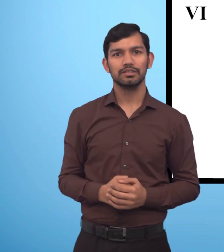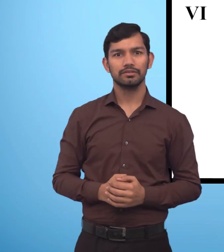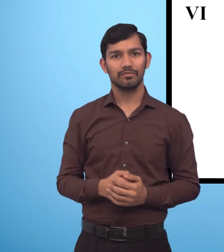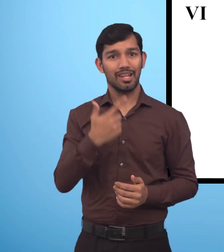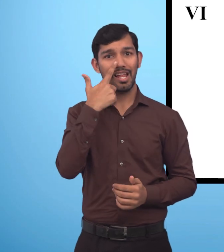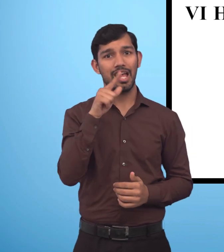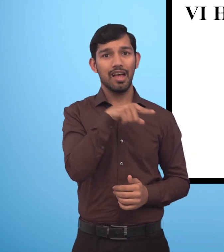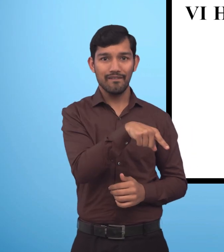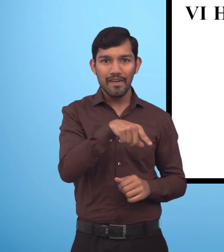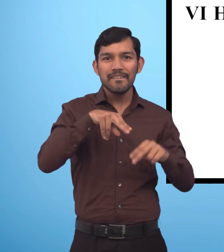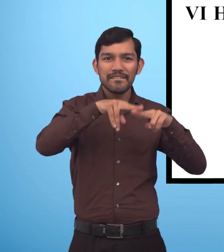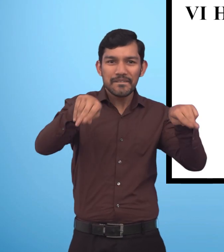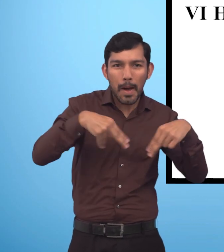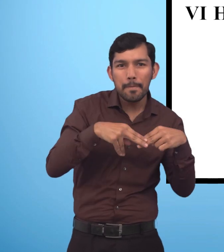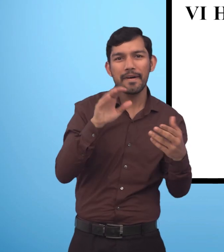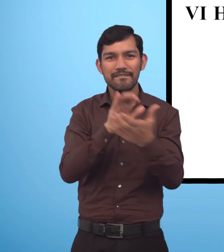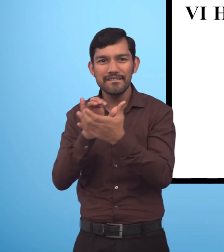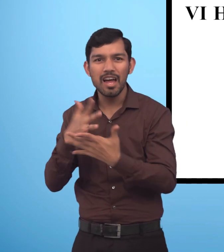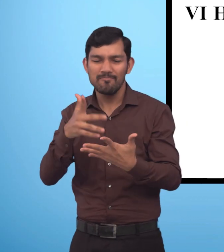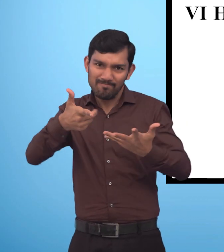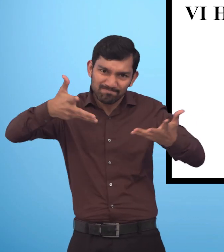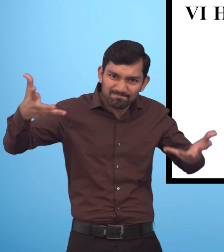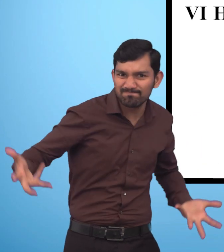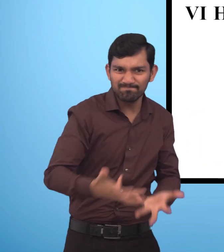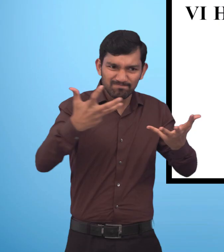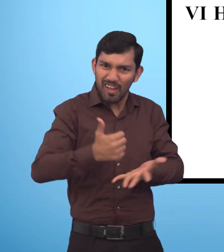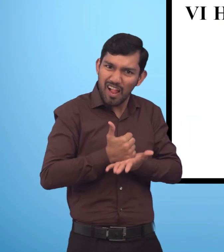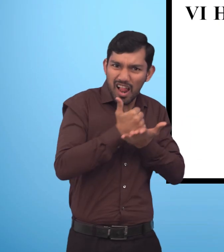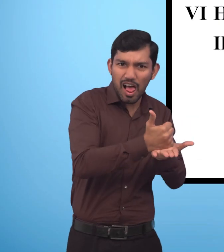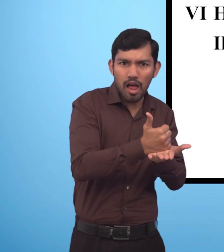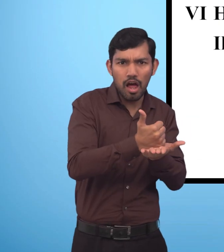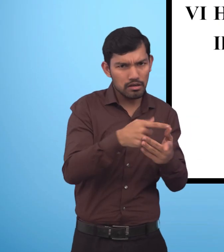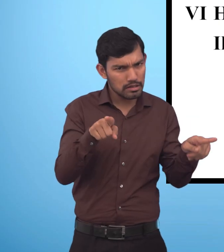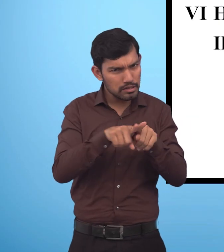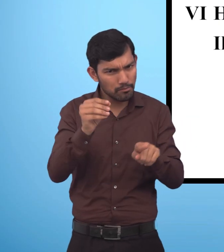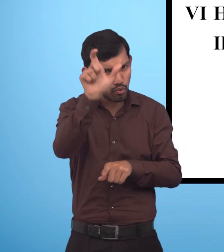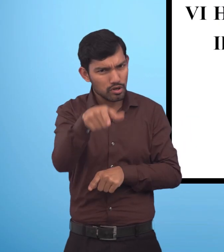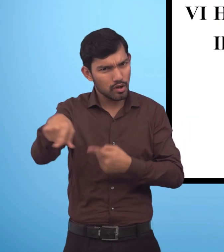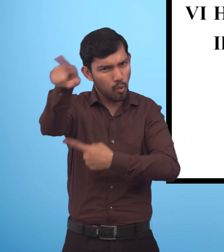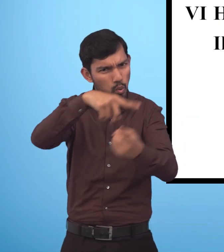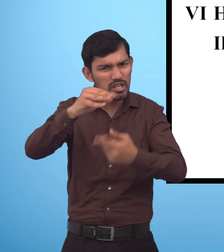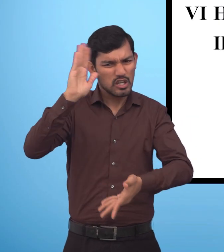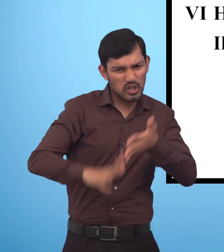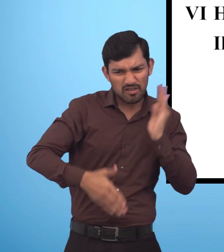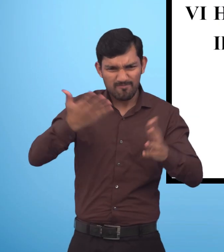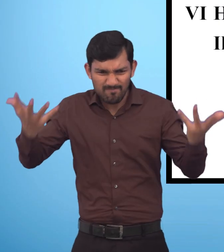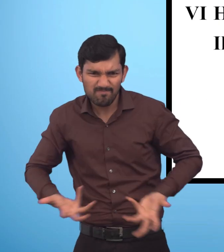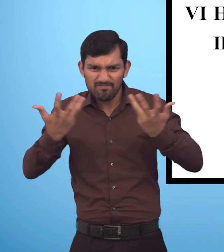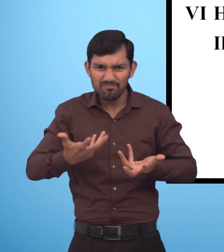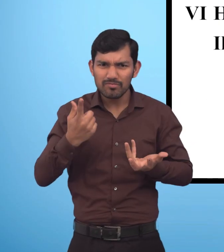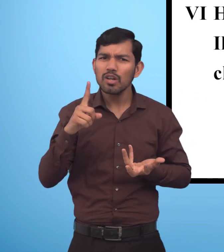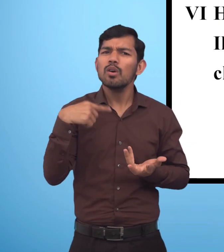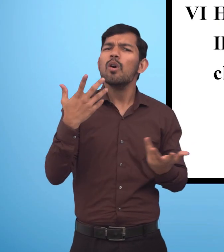6. How can we be helpful and encouraging like Ila's family and friends when